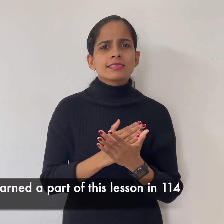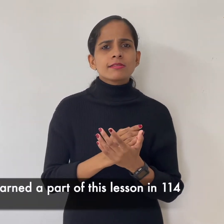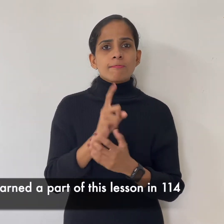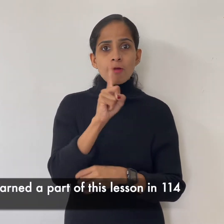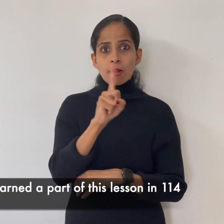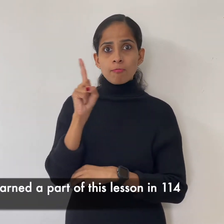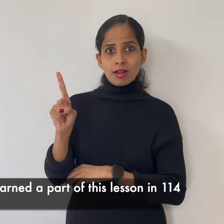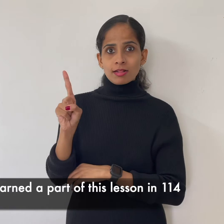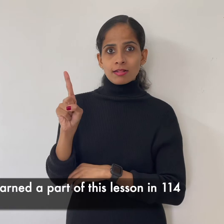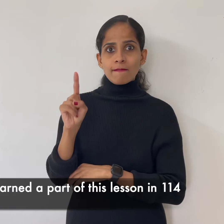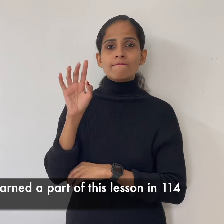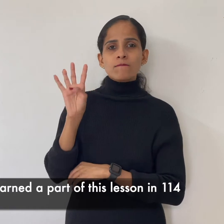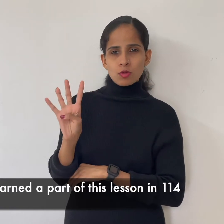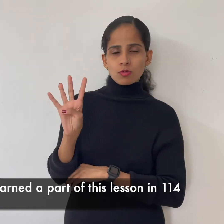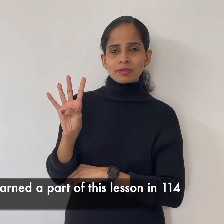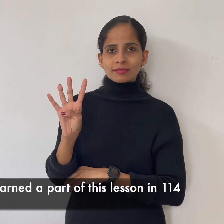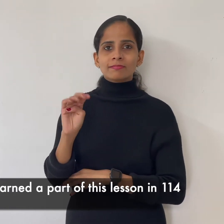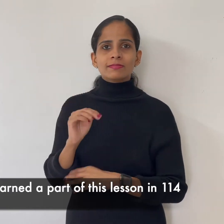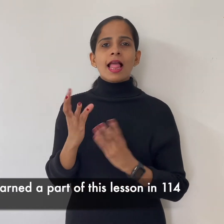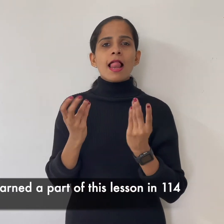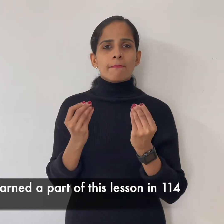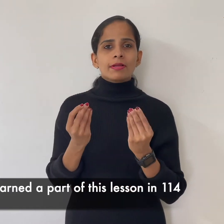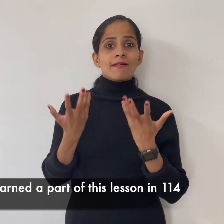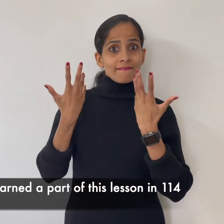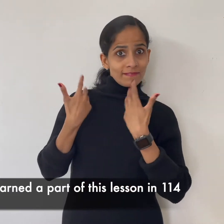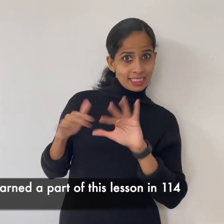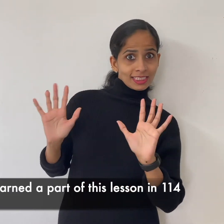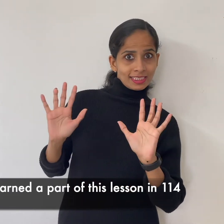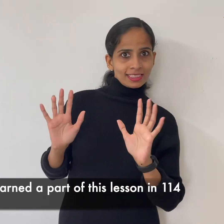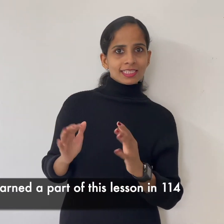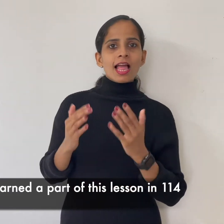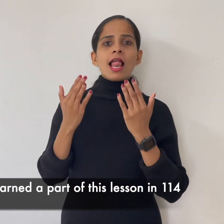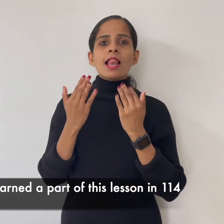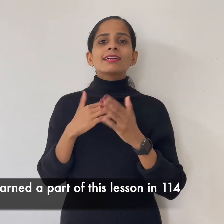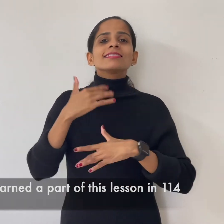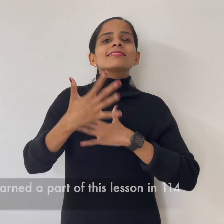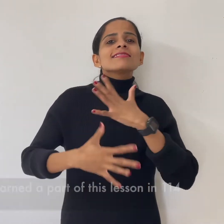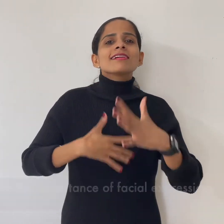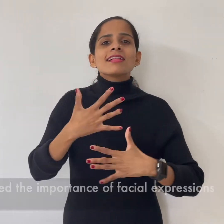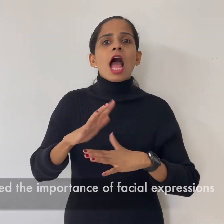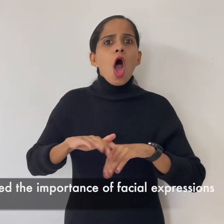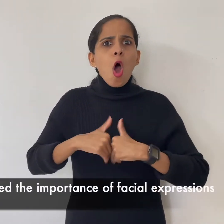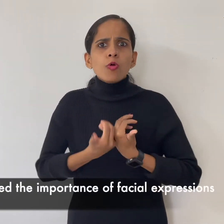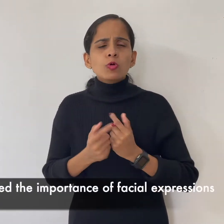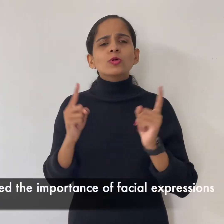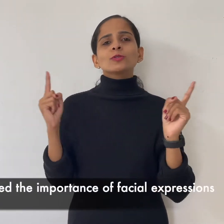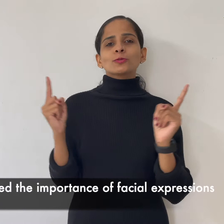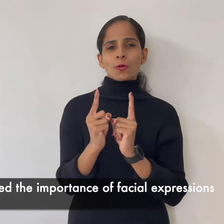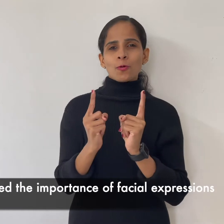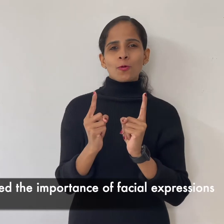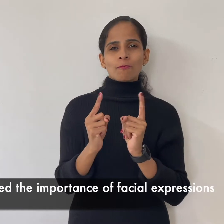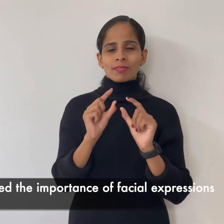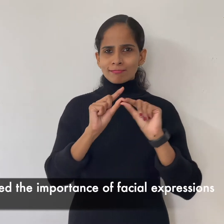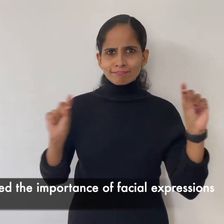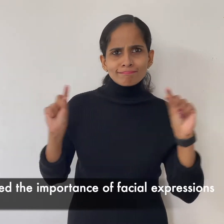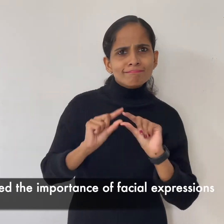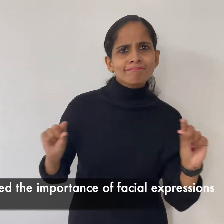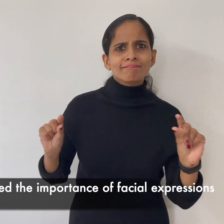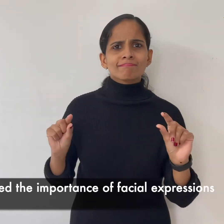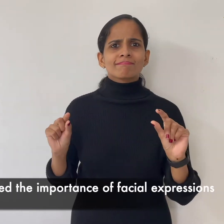We had already learned a part of this lesson in 114. We had also learned the importance of